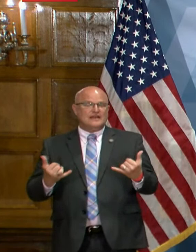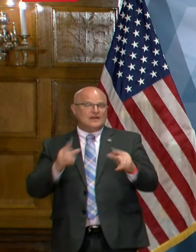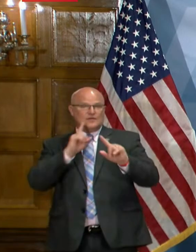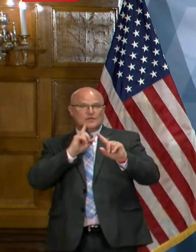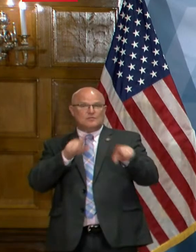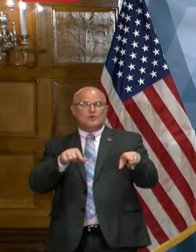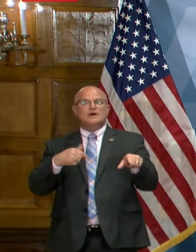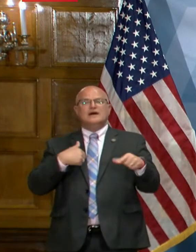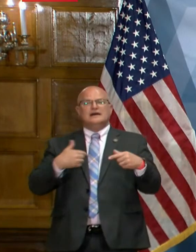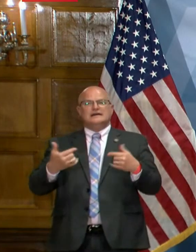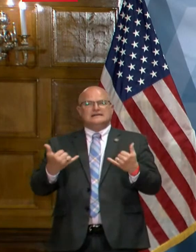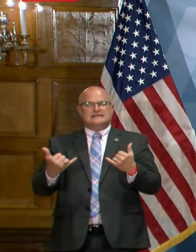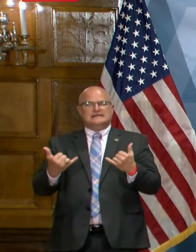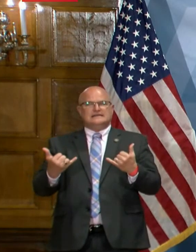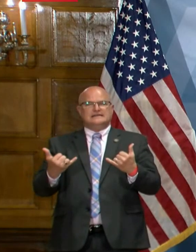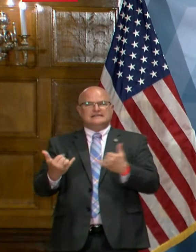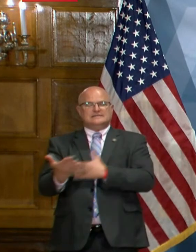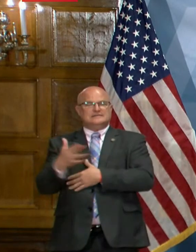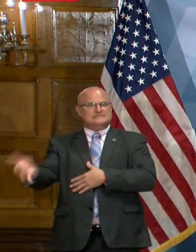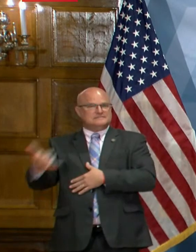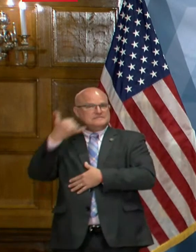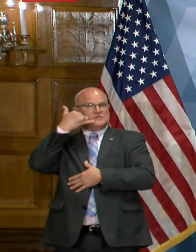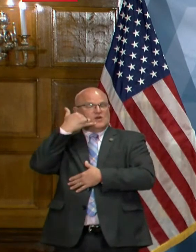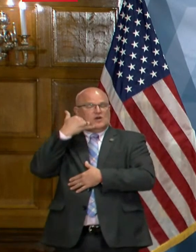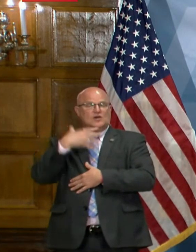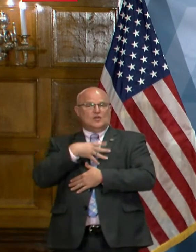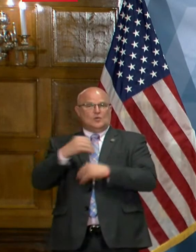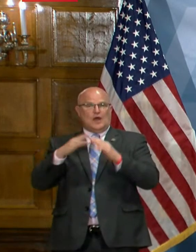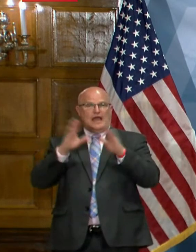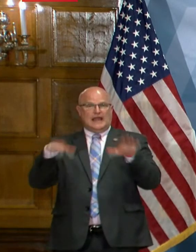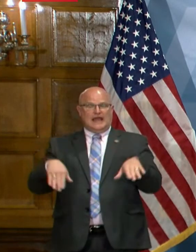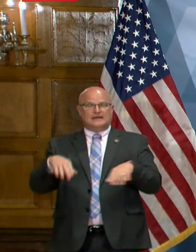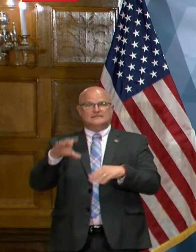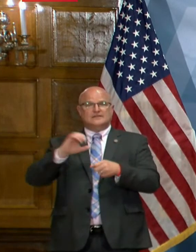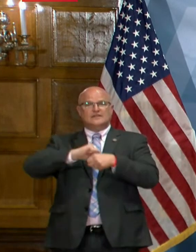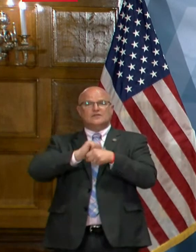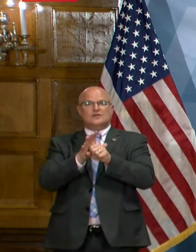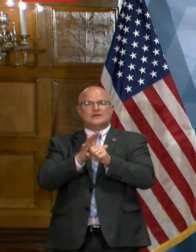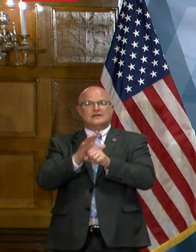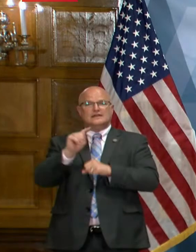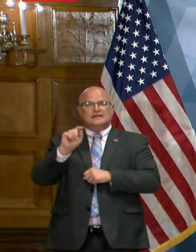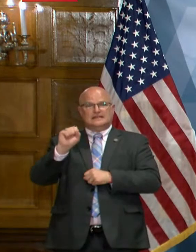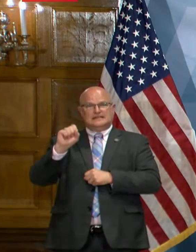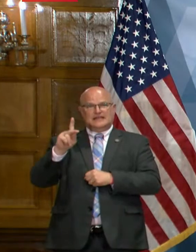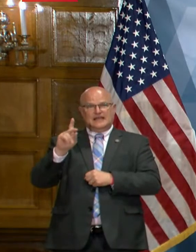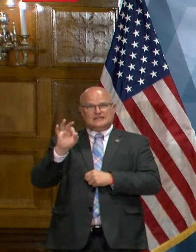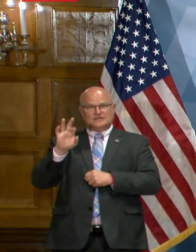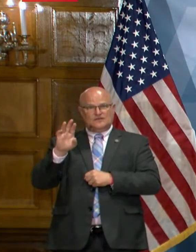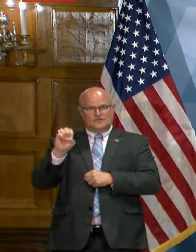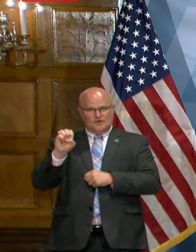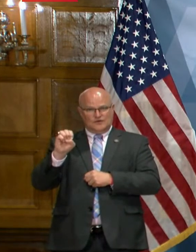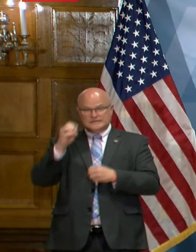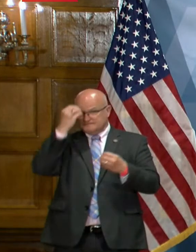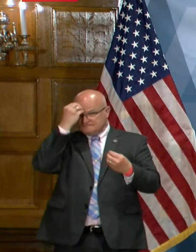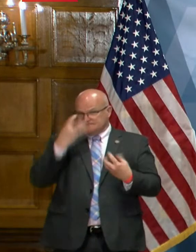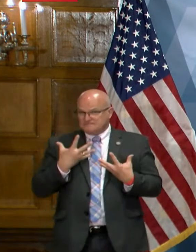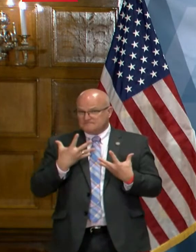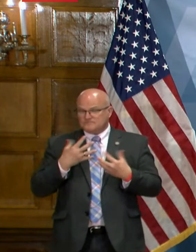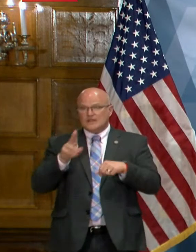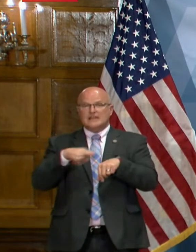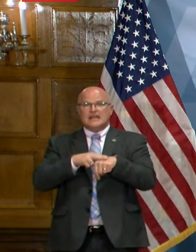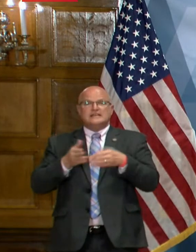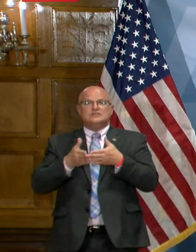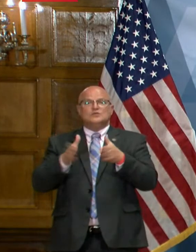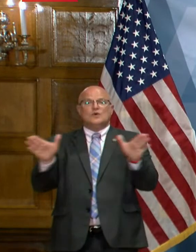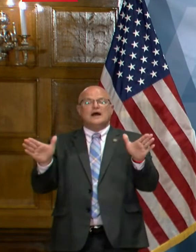report that I had a call with the White House Coronavirus Task Force today, and I was advised that nationwide